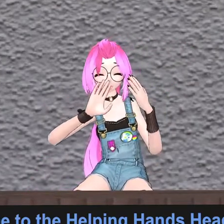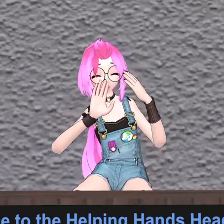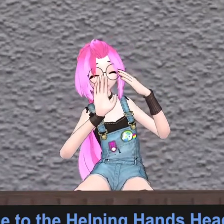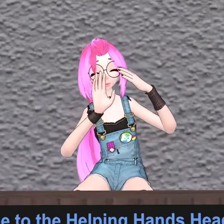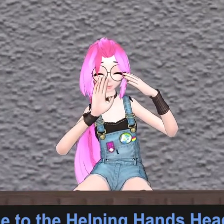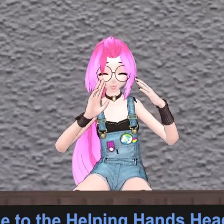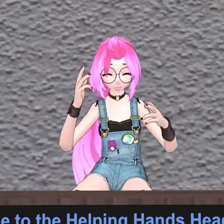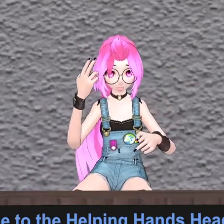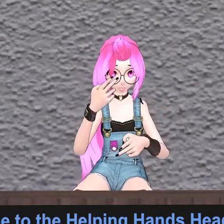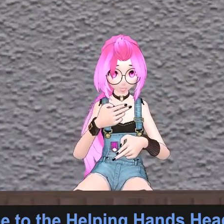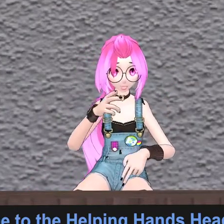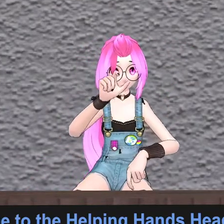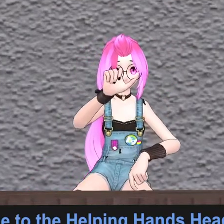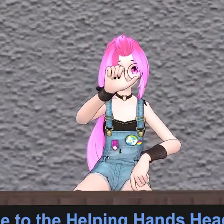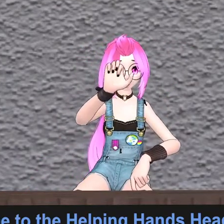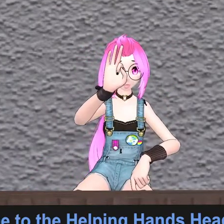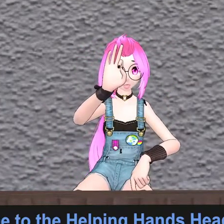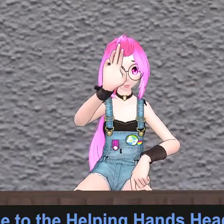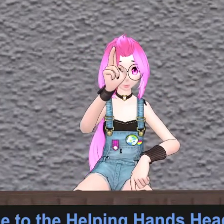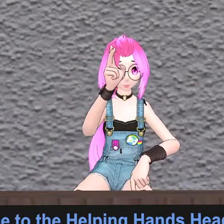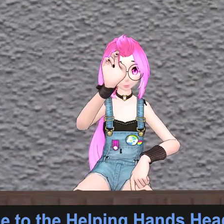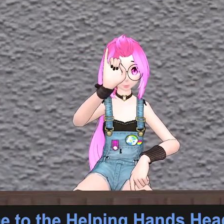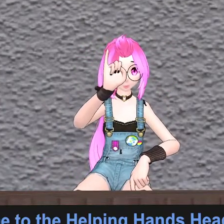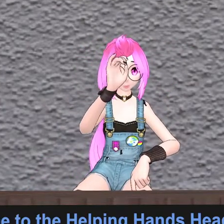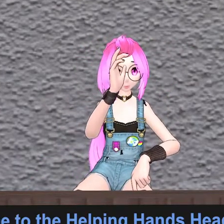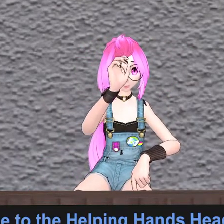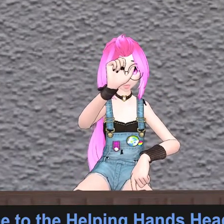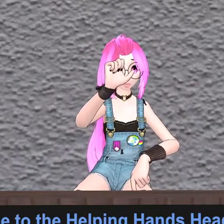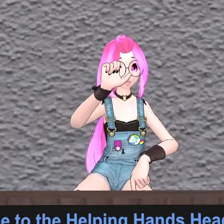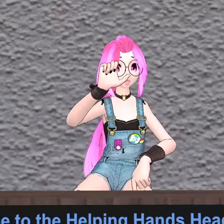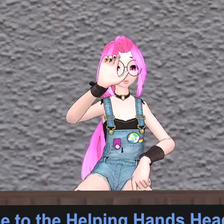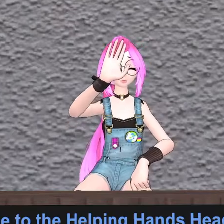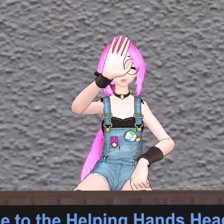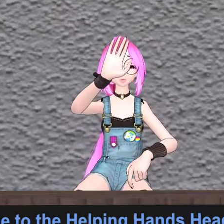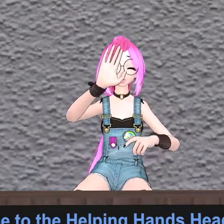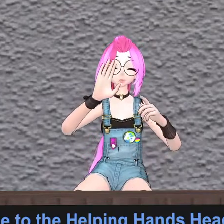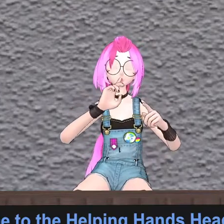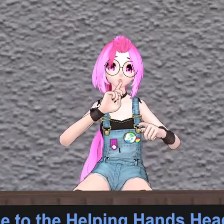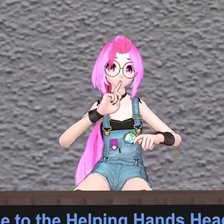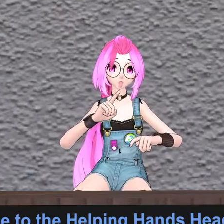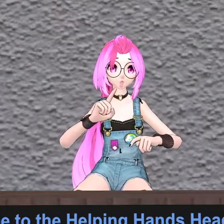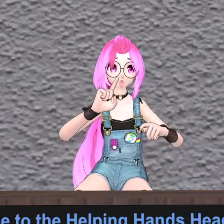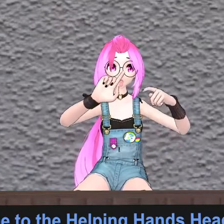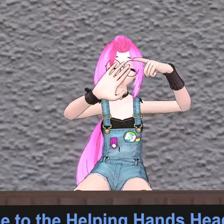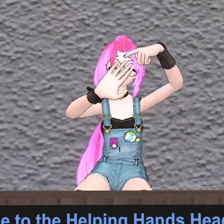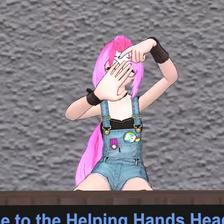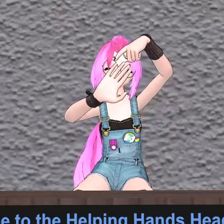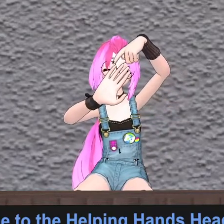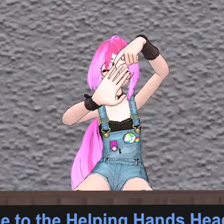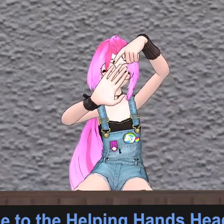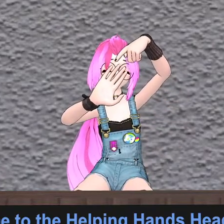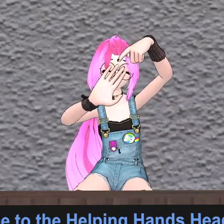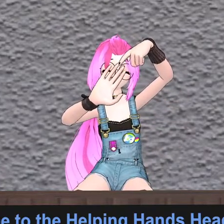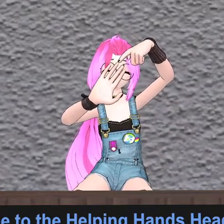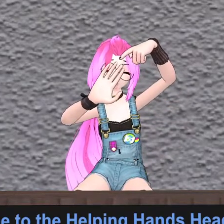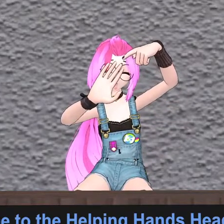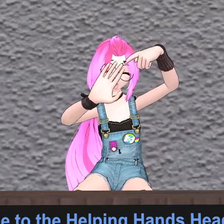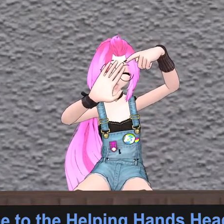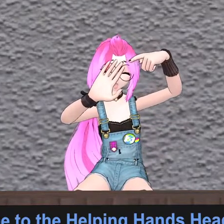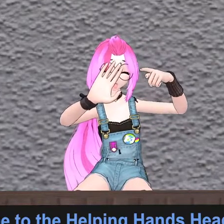okay, this one is hard to do in VR, but Africa, in real life, every single one of